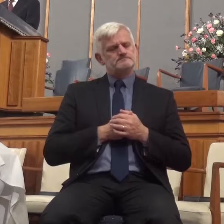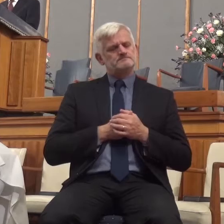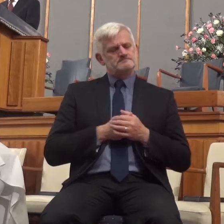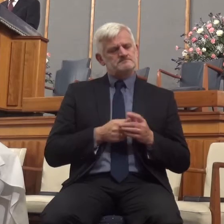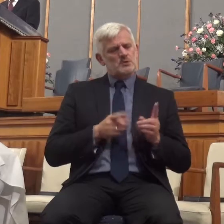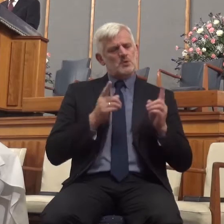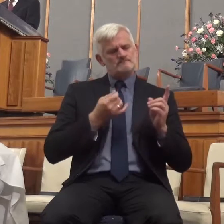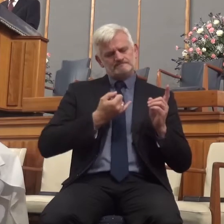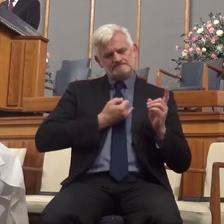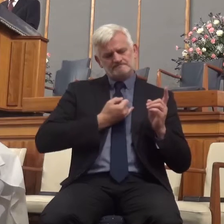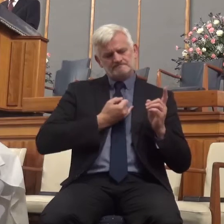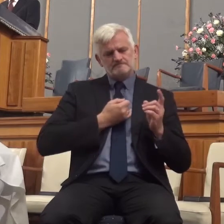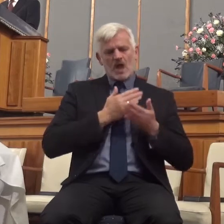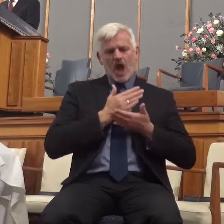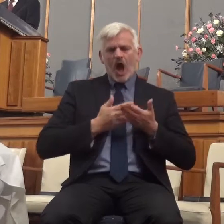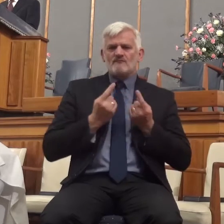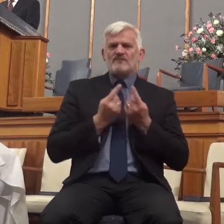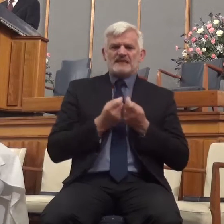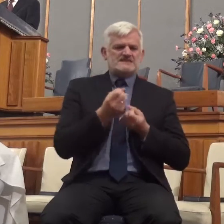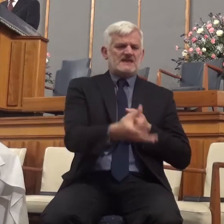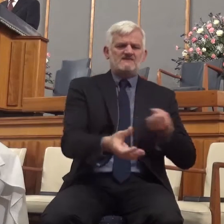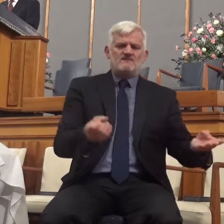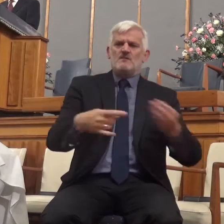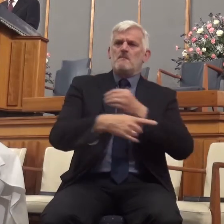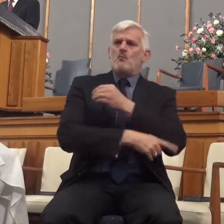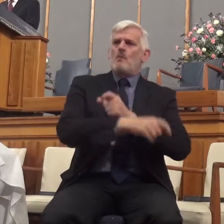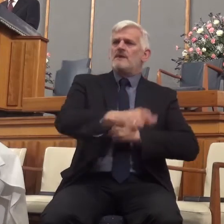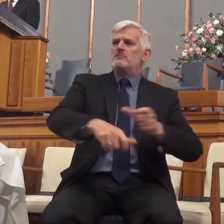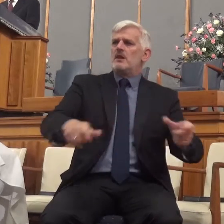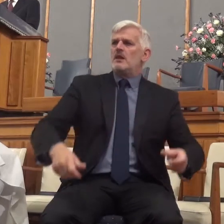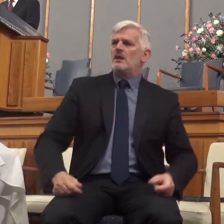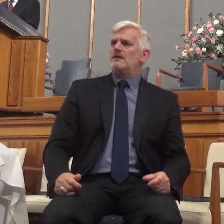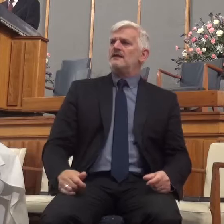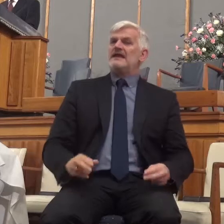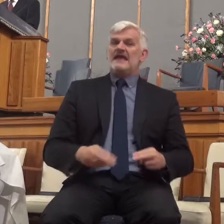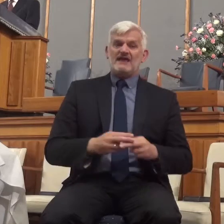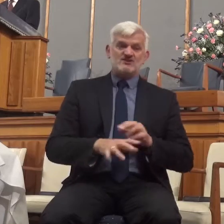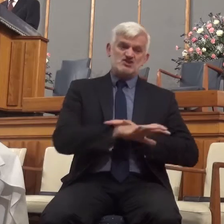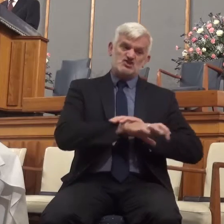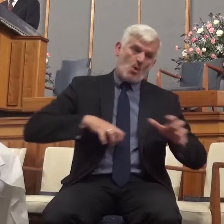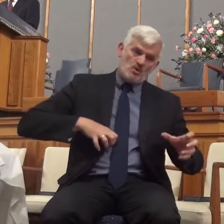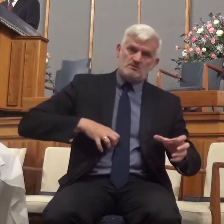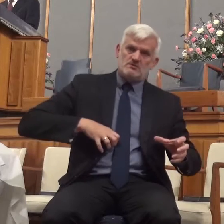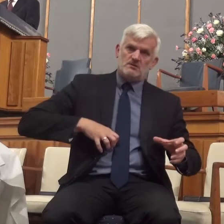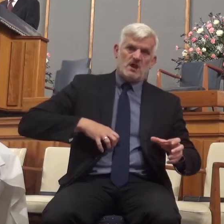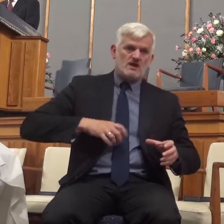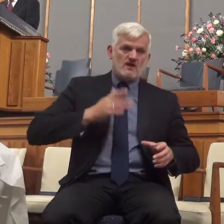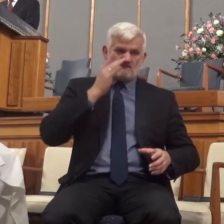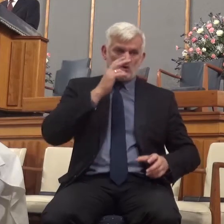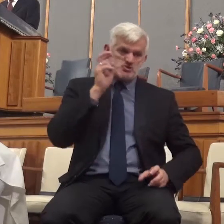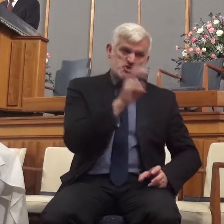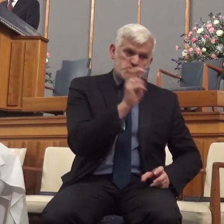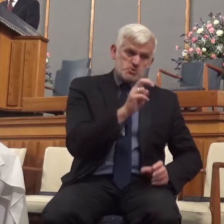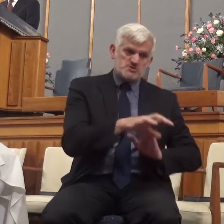of my goods I give to the poor, and if I have taken anything from any man by false accusation,